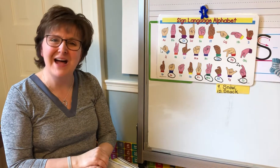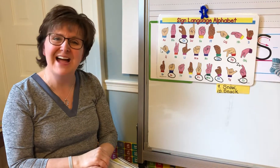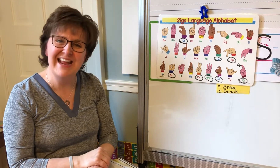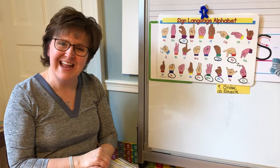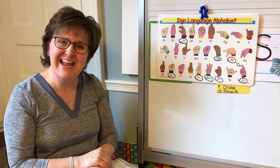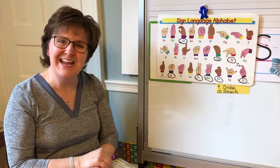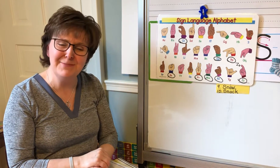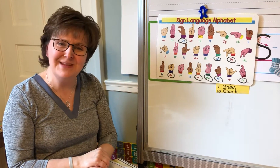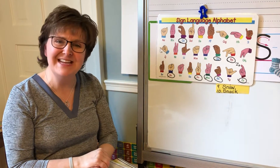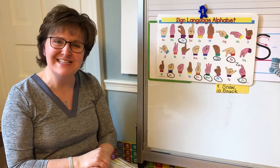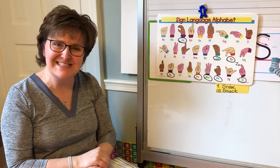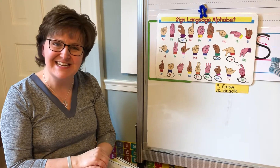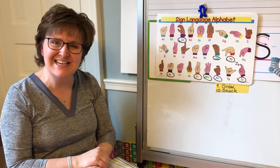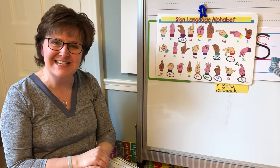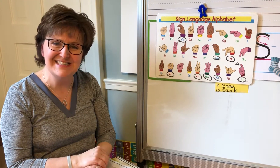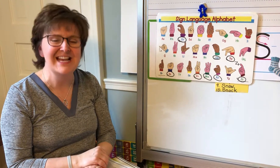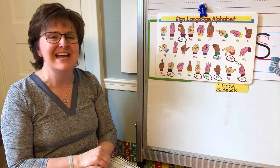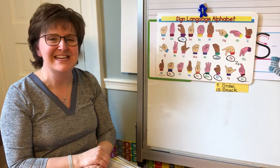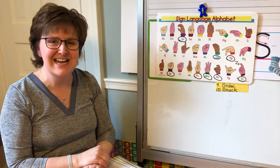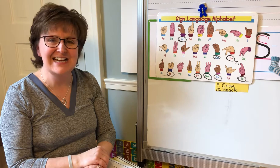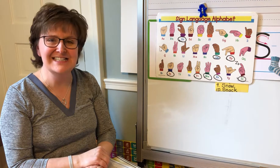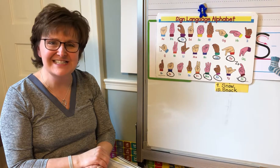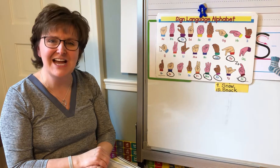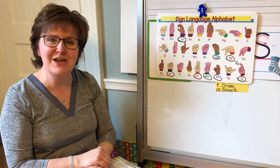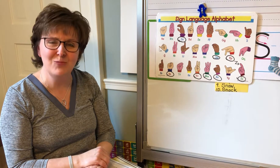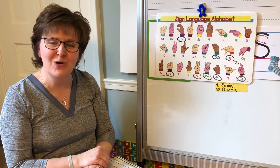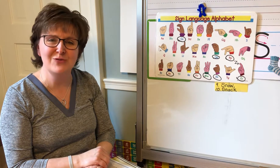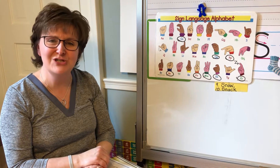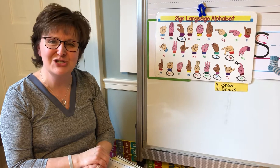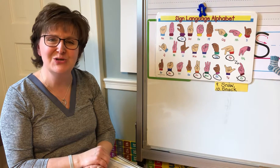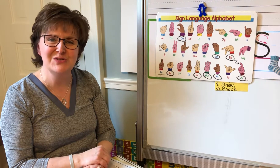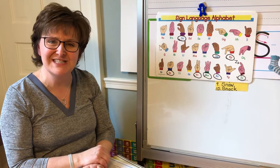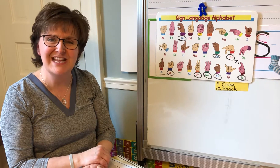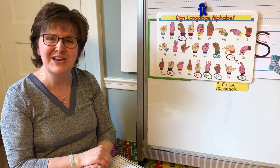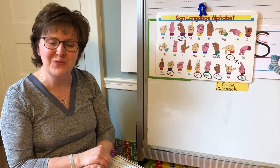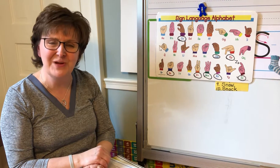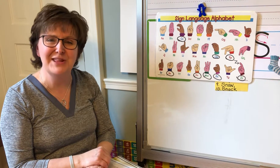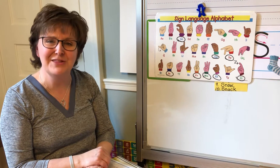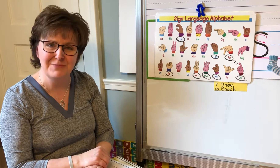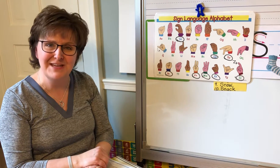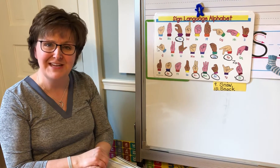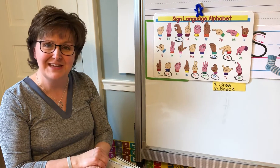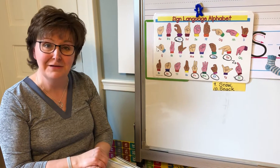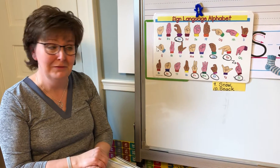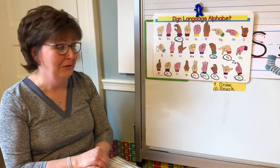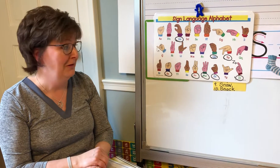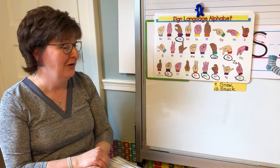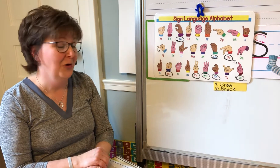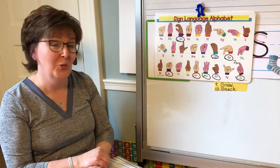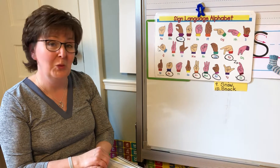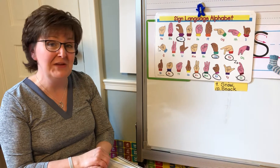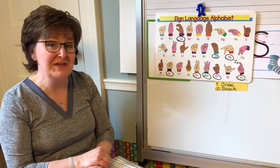my ABCs. Next time, won't you sing with me? We even